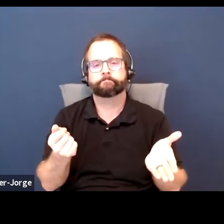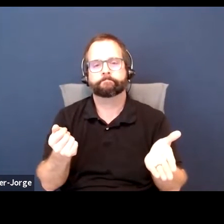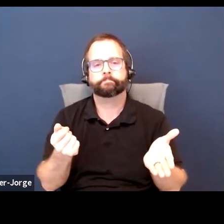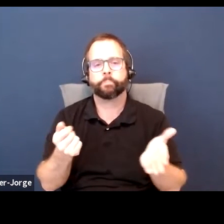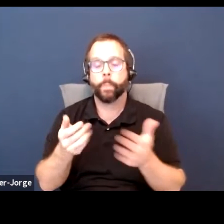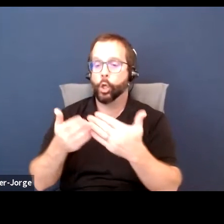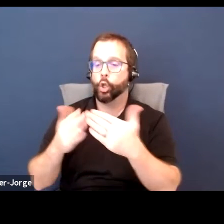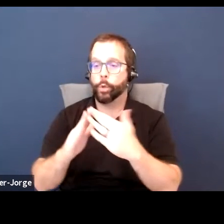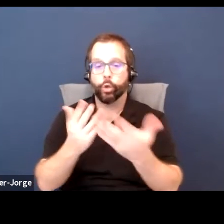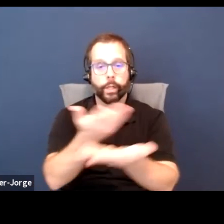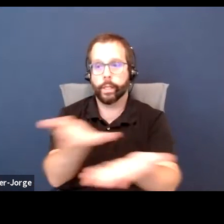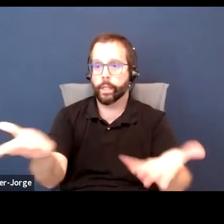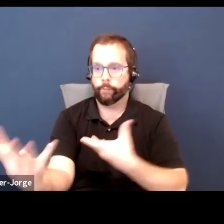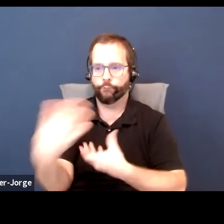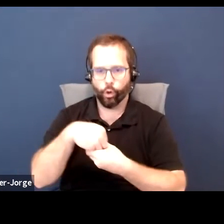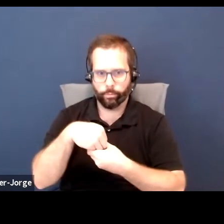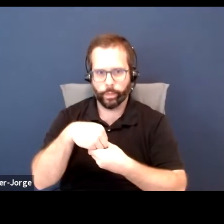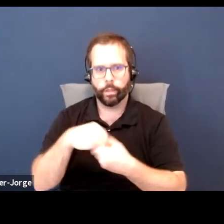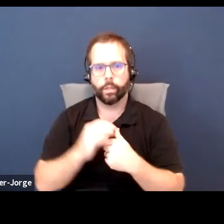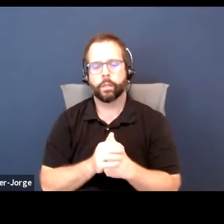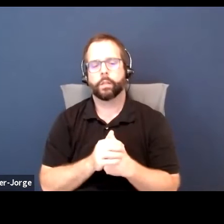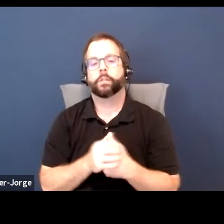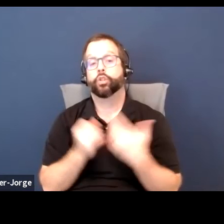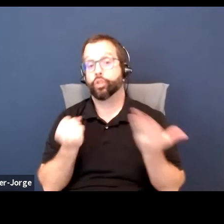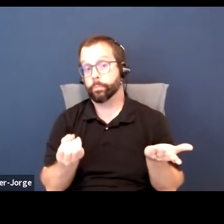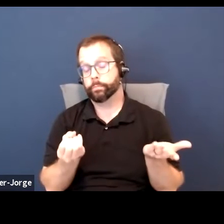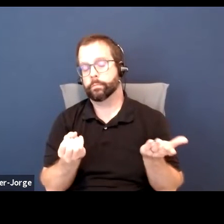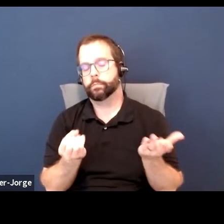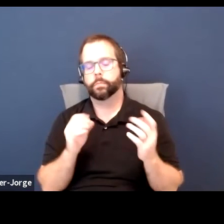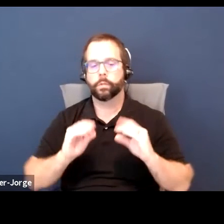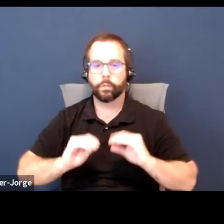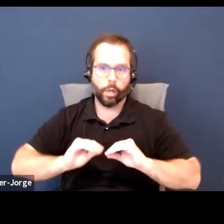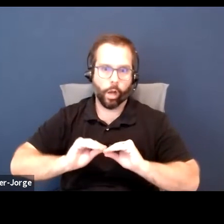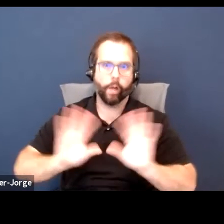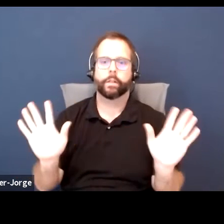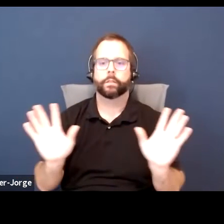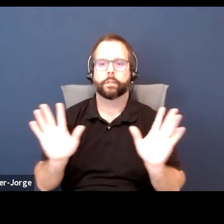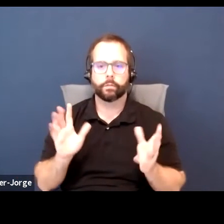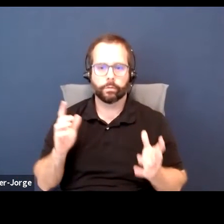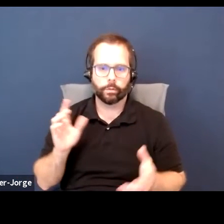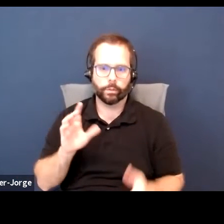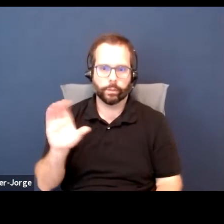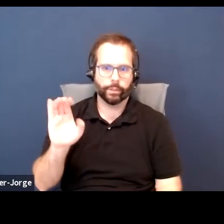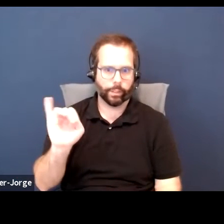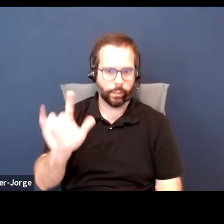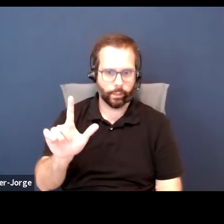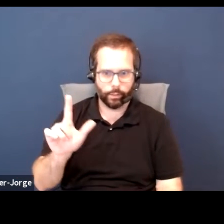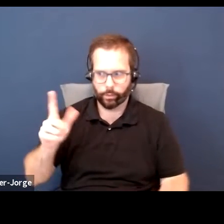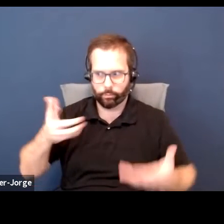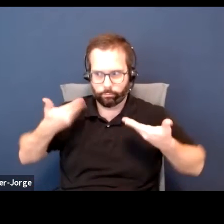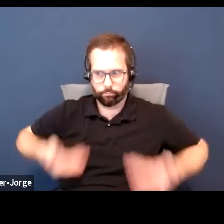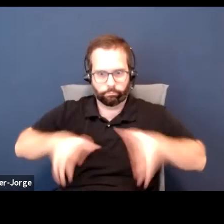community integration and involvement. So obviously, as a Center for Independent Living, we